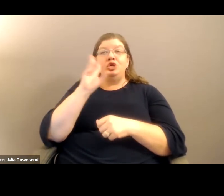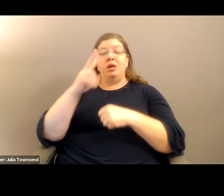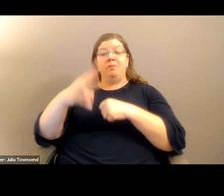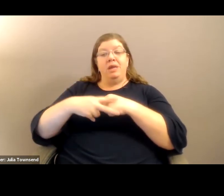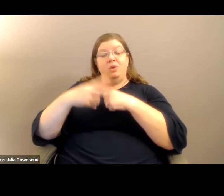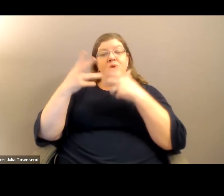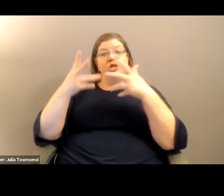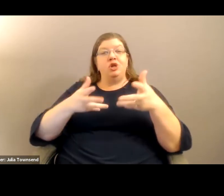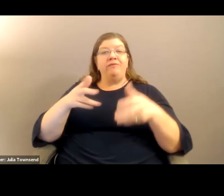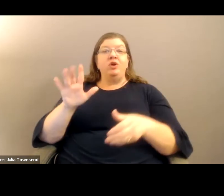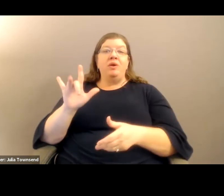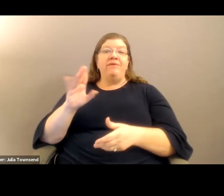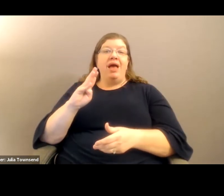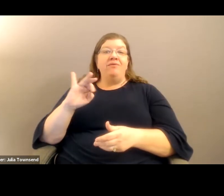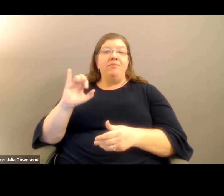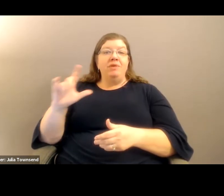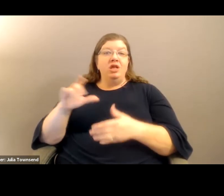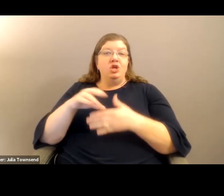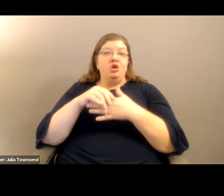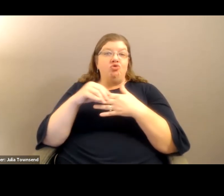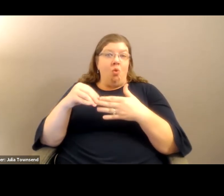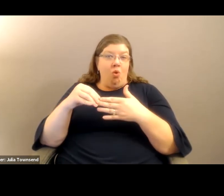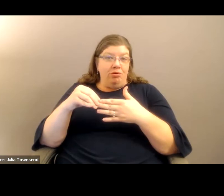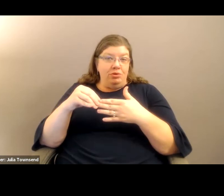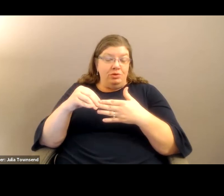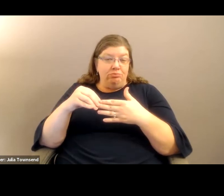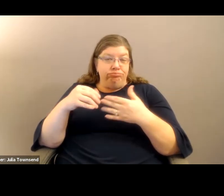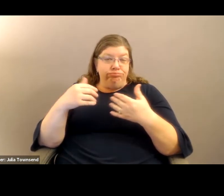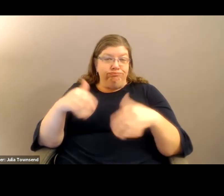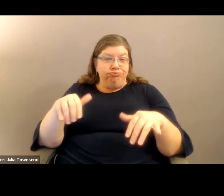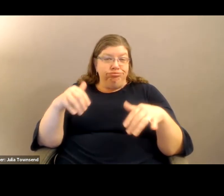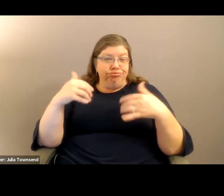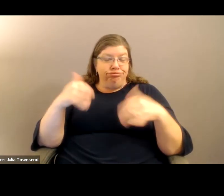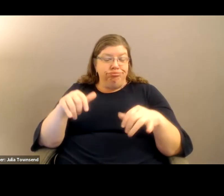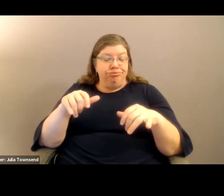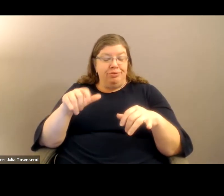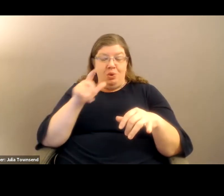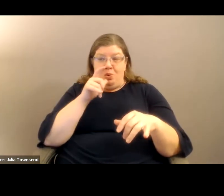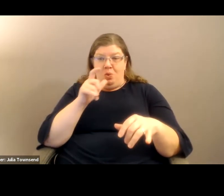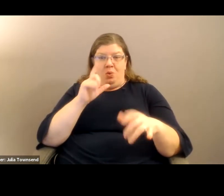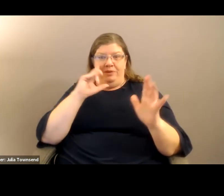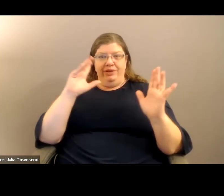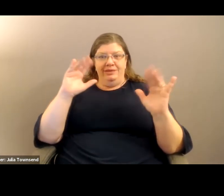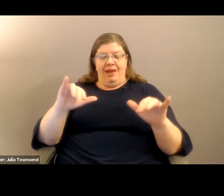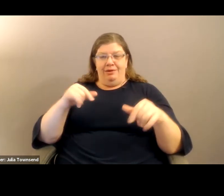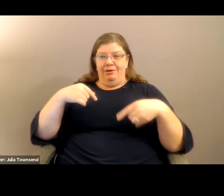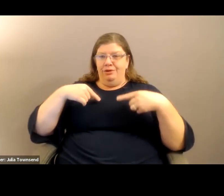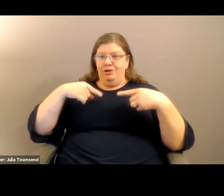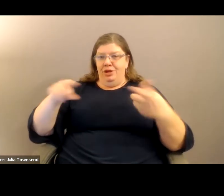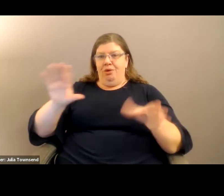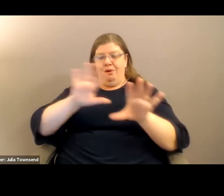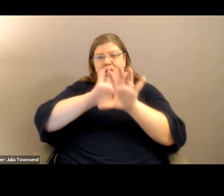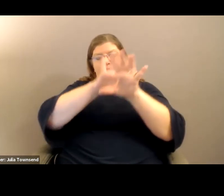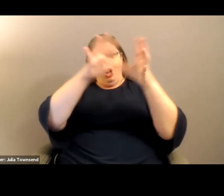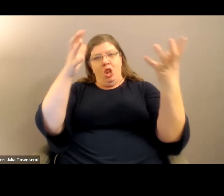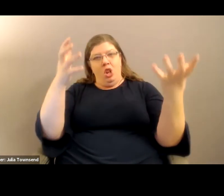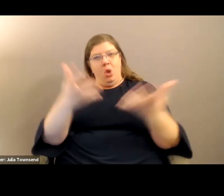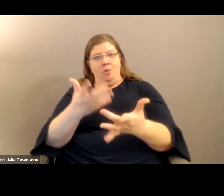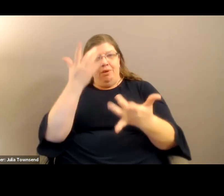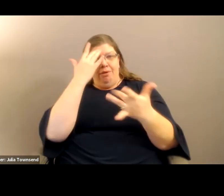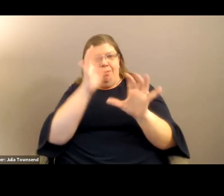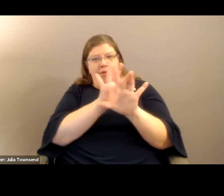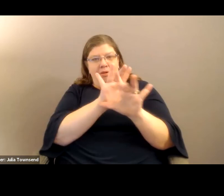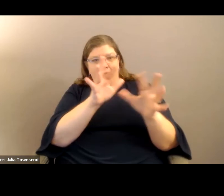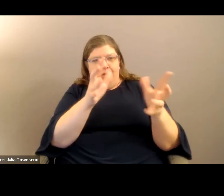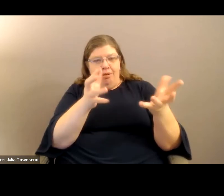billion. So, who would have believed in the middle of a global pandemic that all the revenue